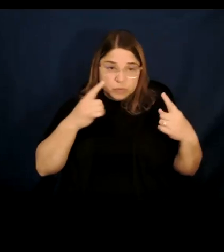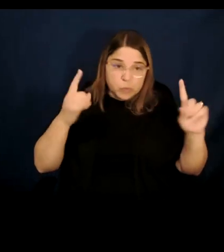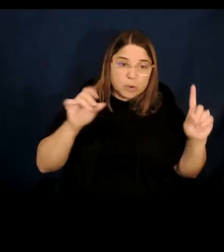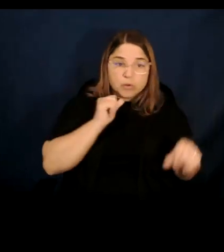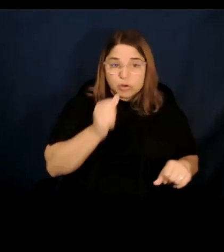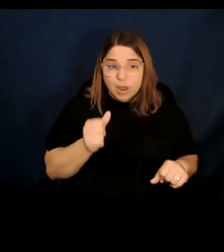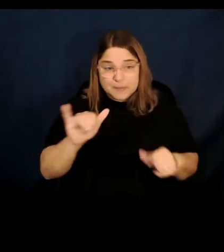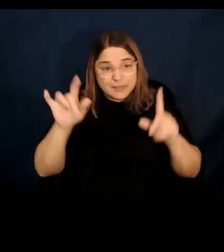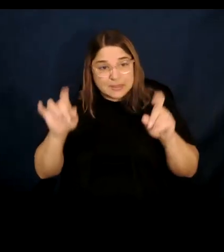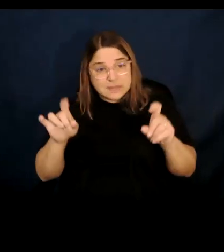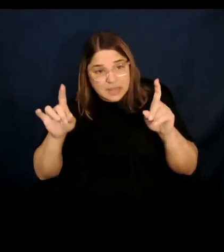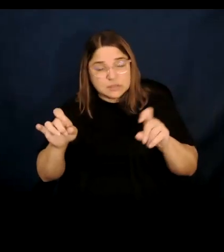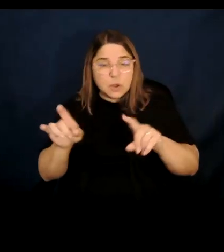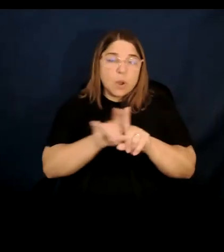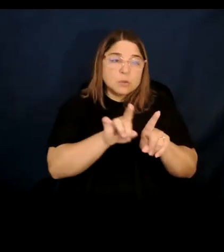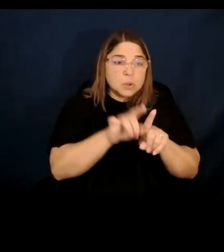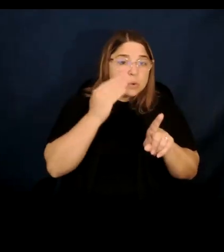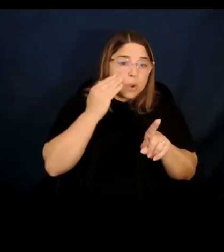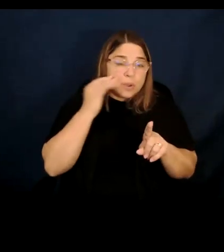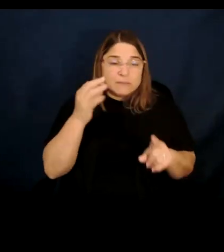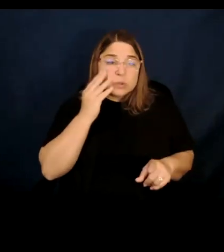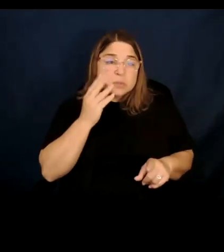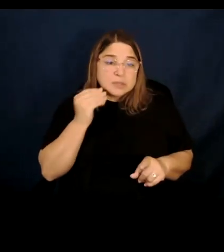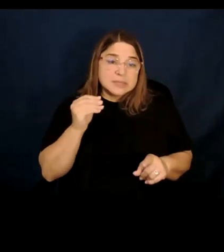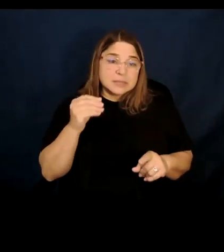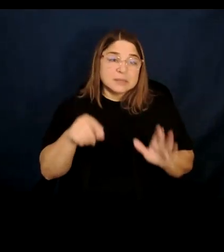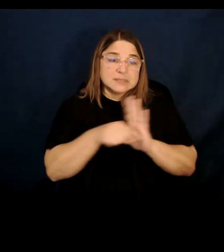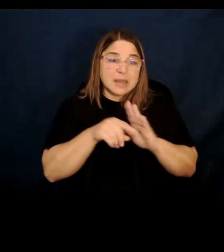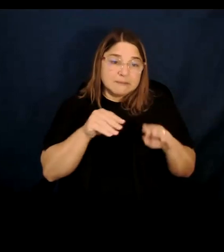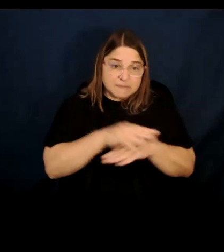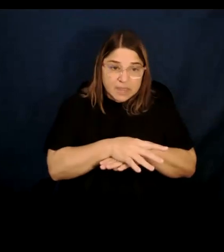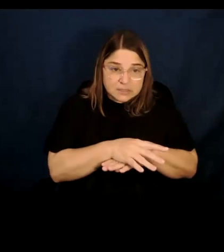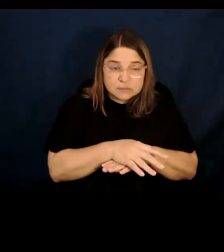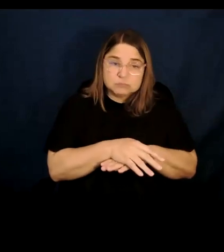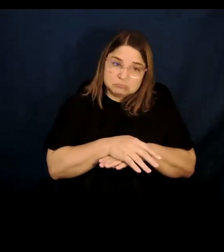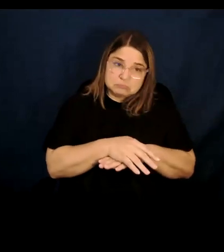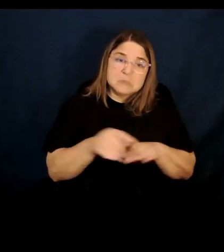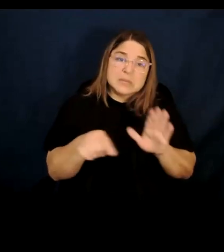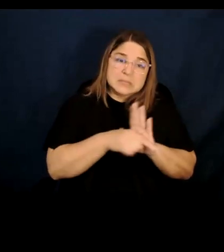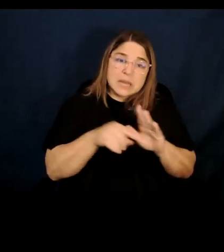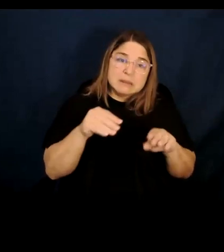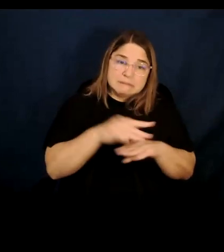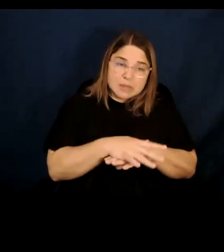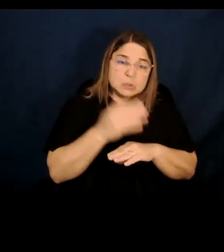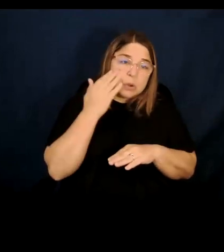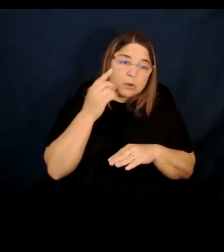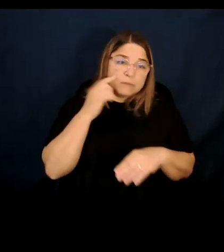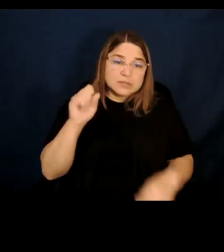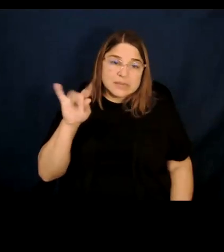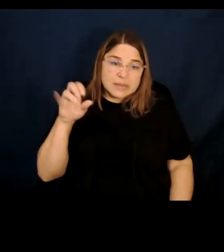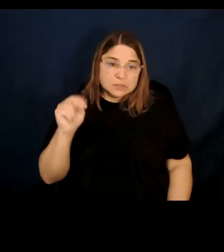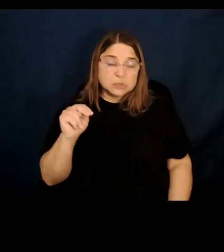test. We also know if you're experiencing side effects, right? If the side effects, which are known for statins, are worse for